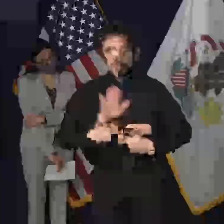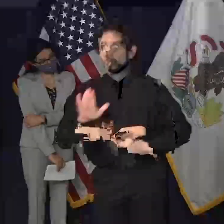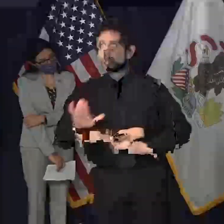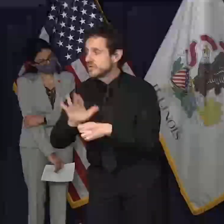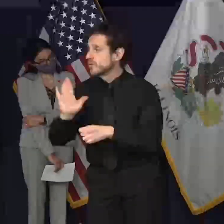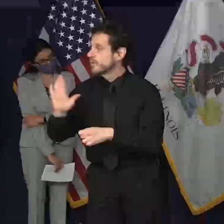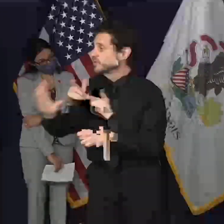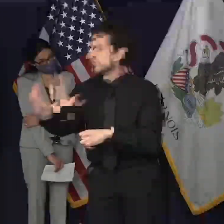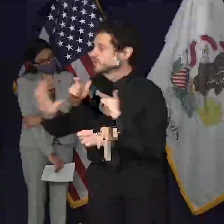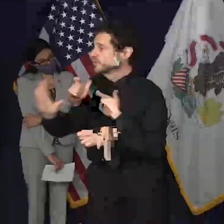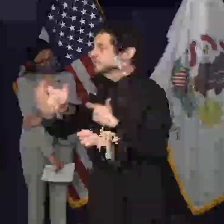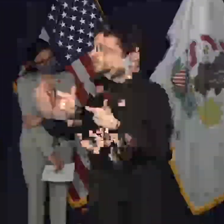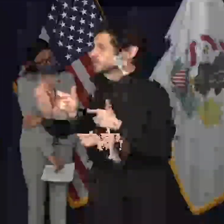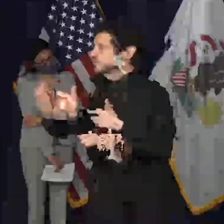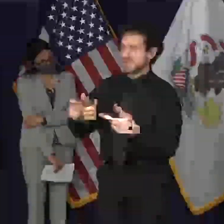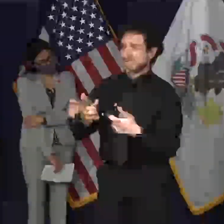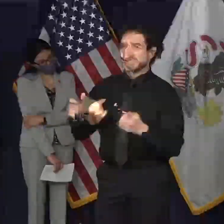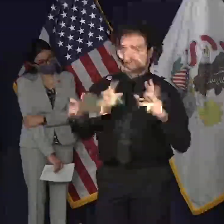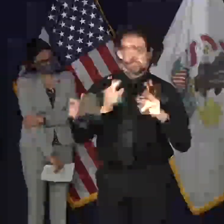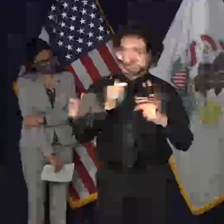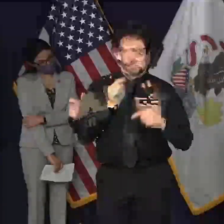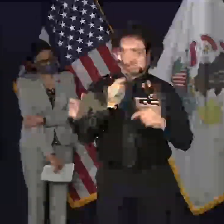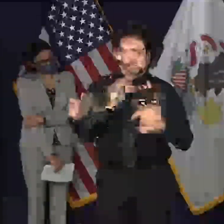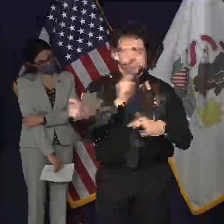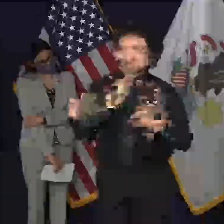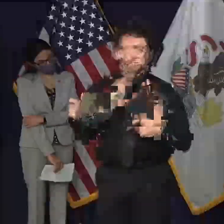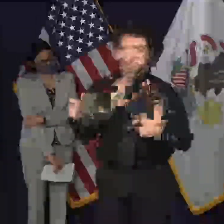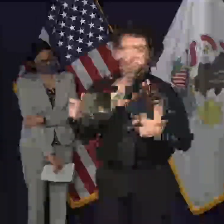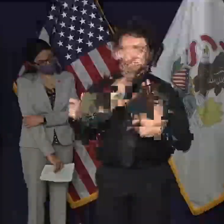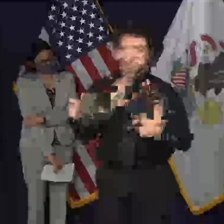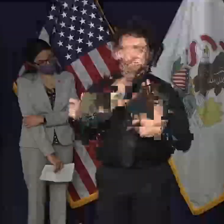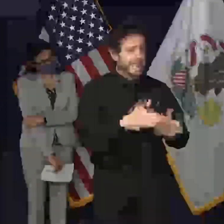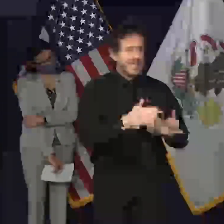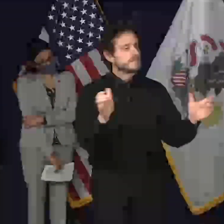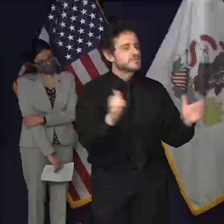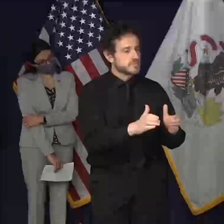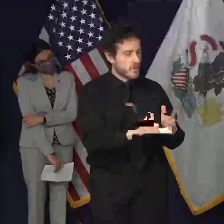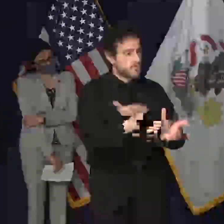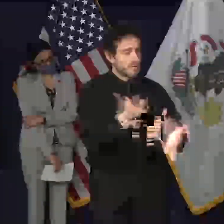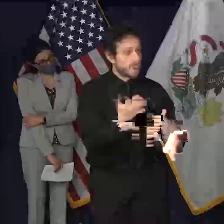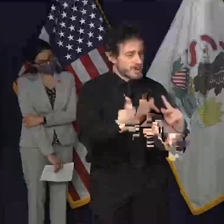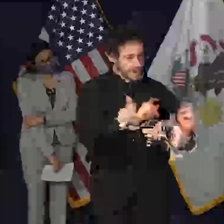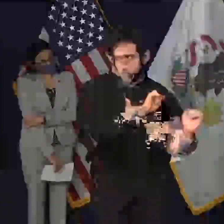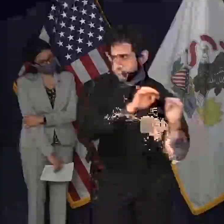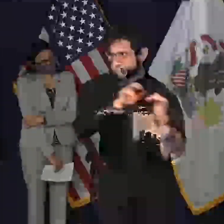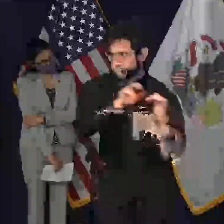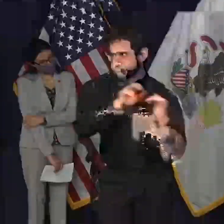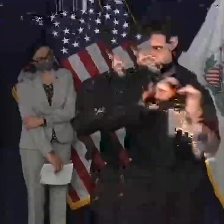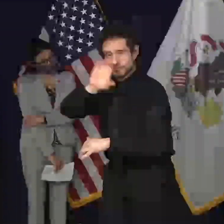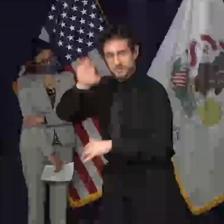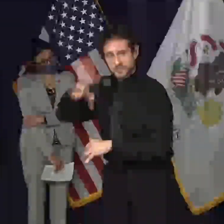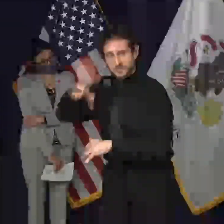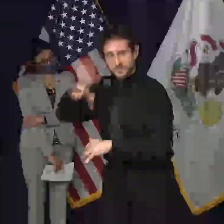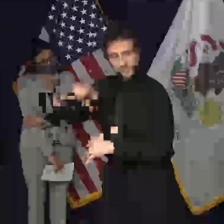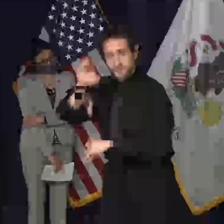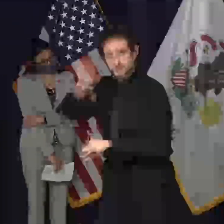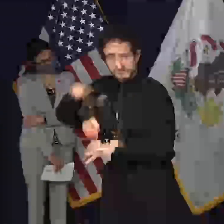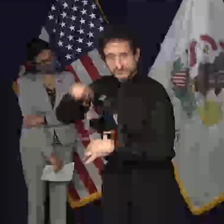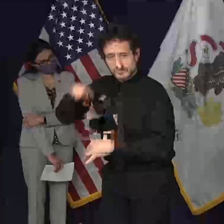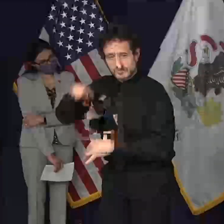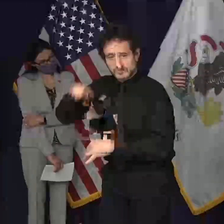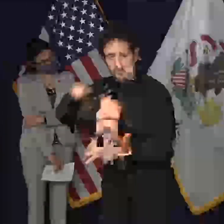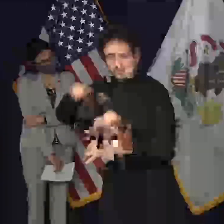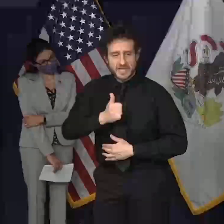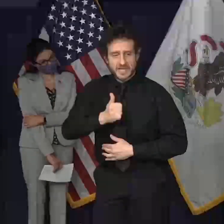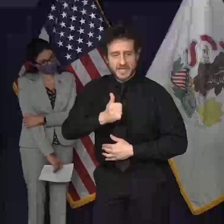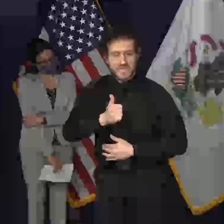cities go into the city of Chicago on a regular basis, perhaps on a daily basis. And so when they say, well, but the